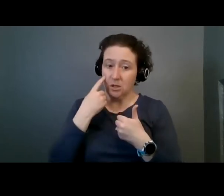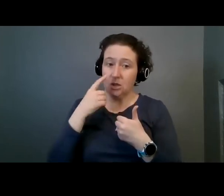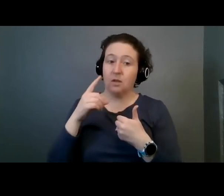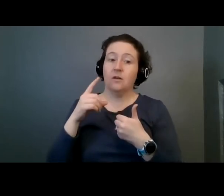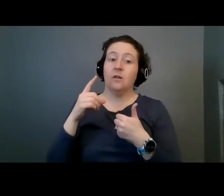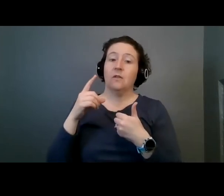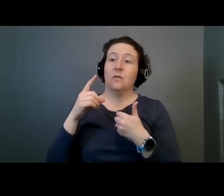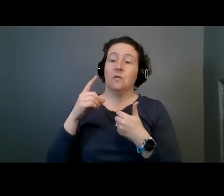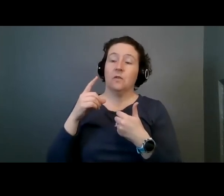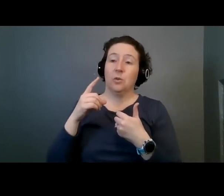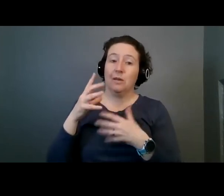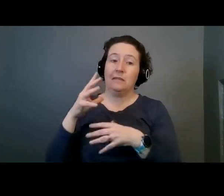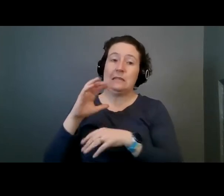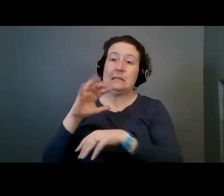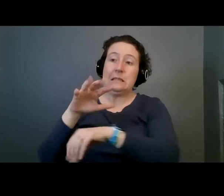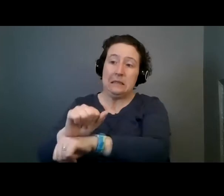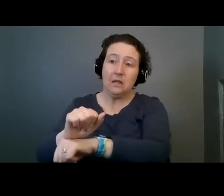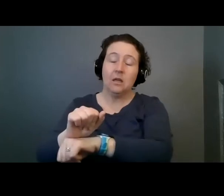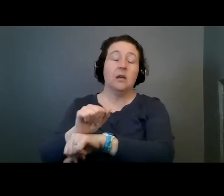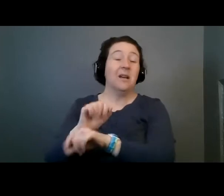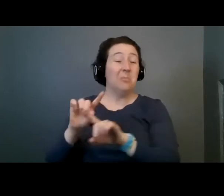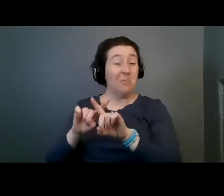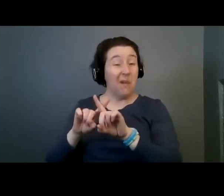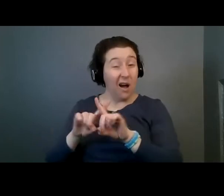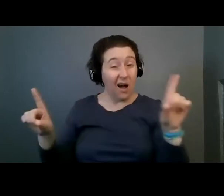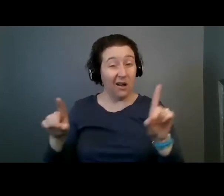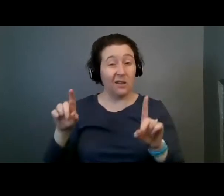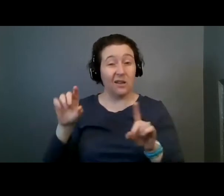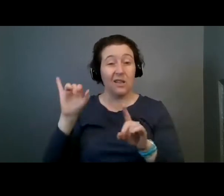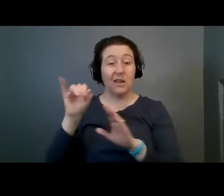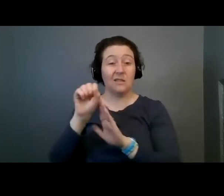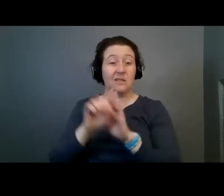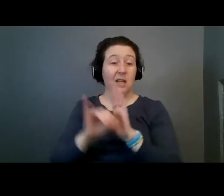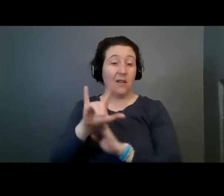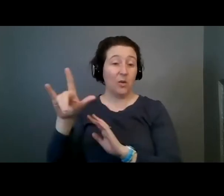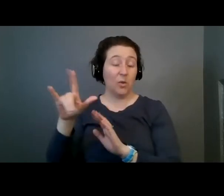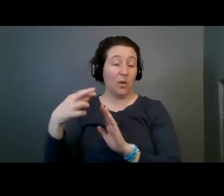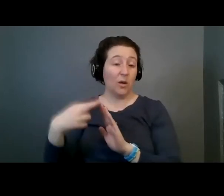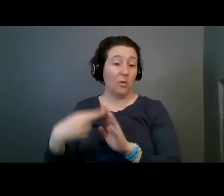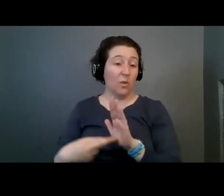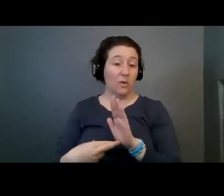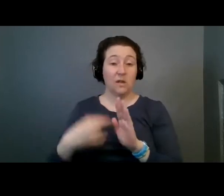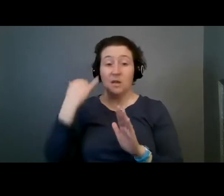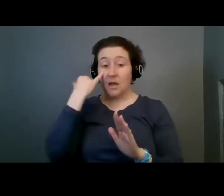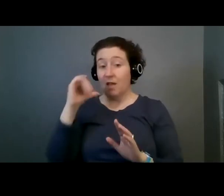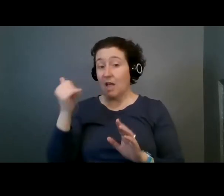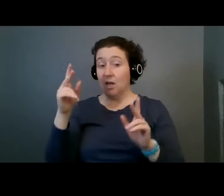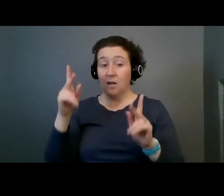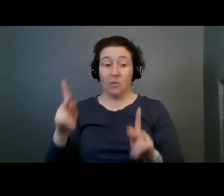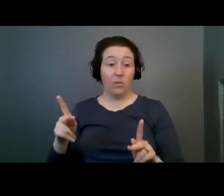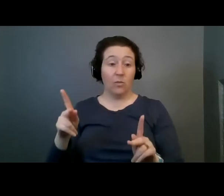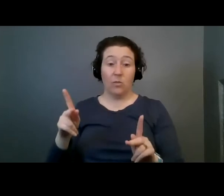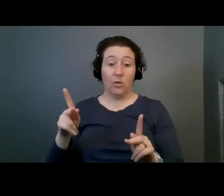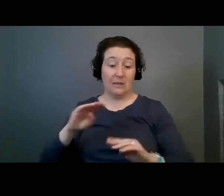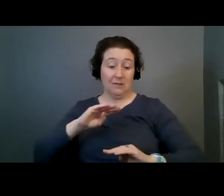vaccination appointments. However, this is the state of Illinois guidance that anybody that fits into phase